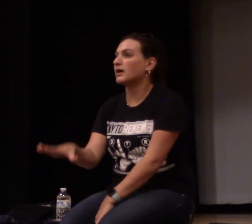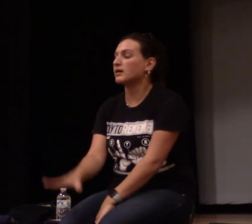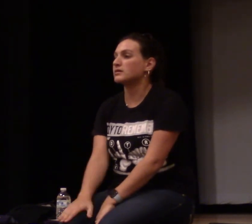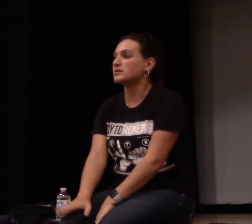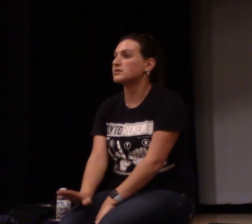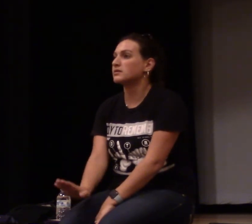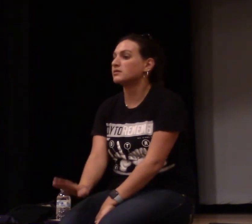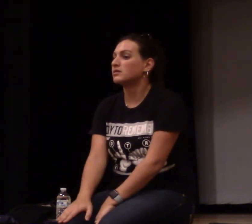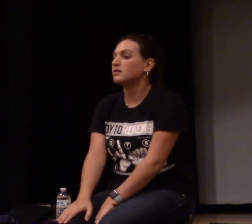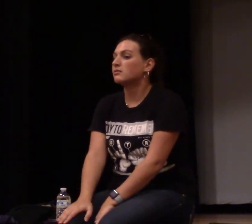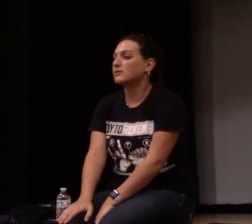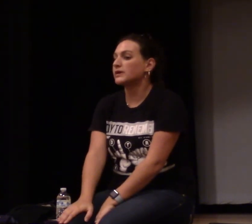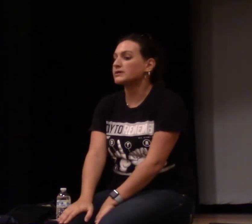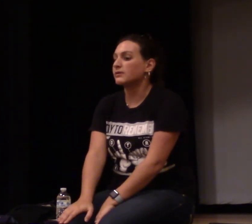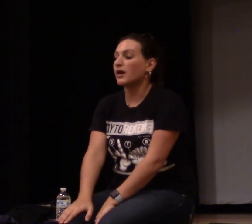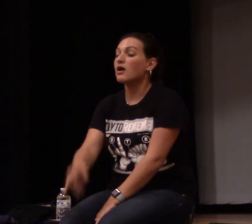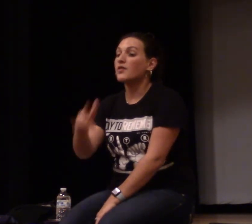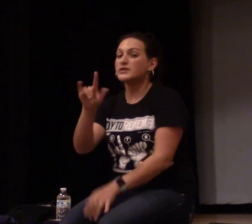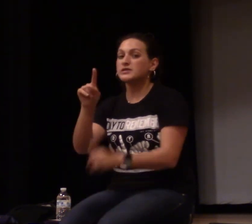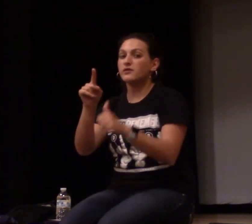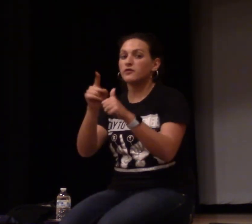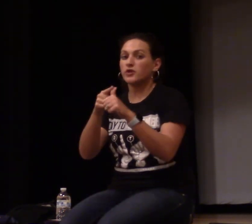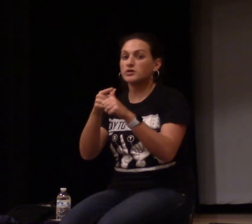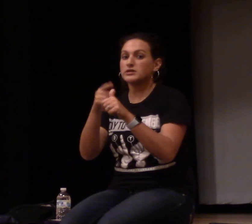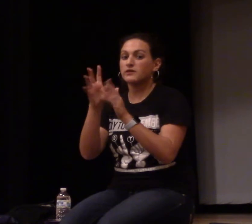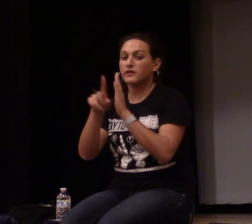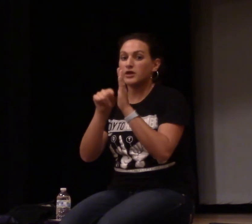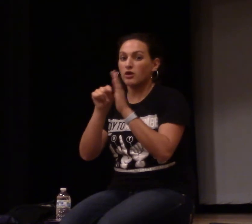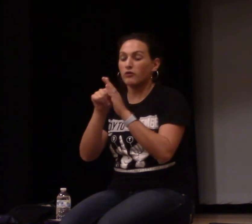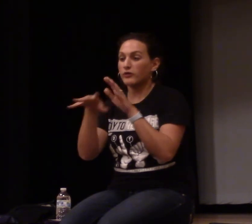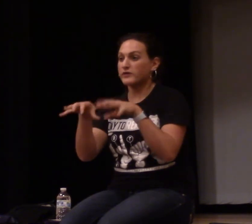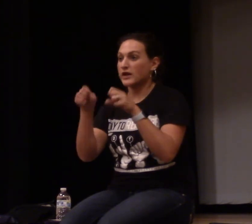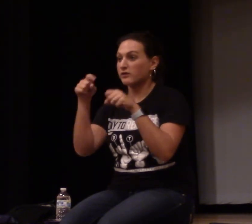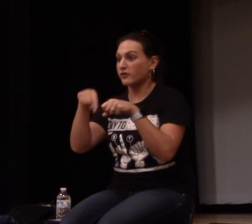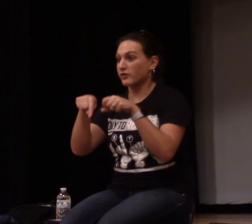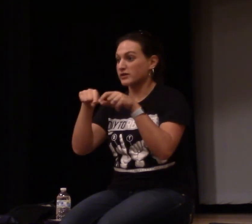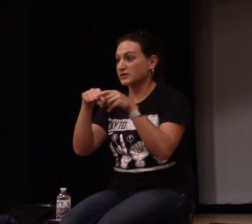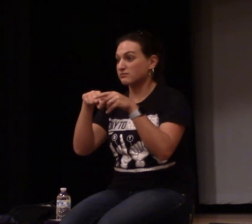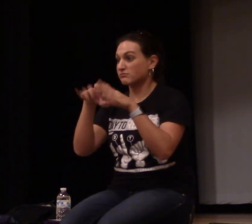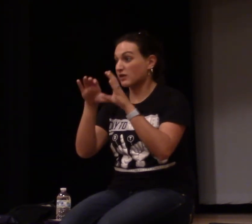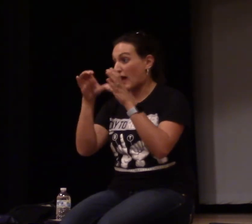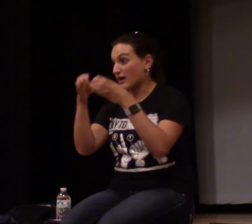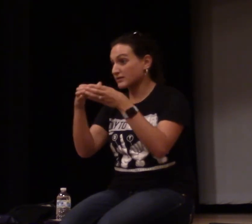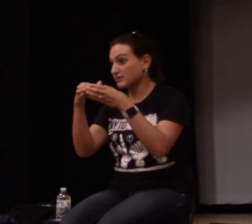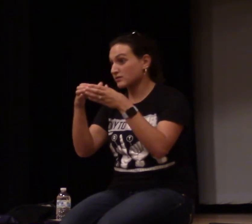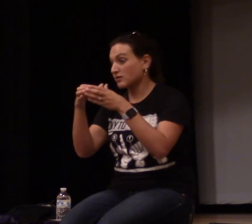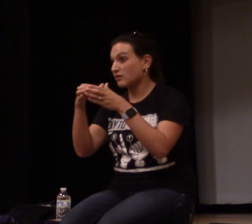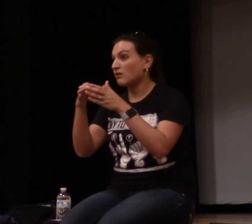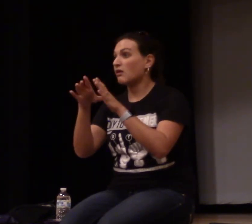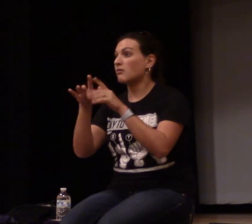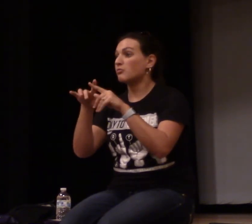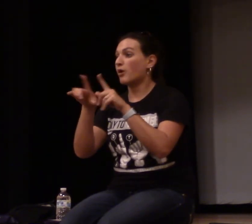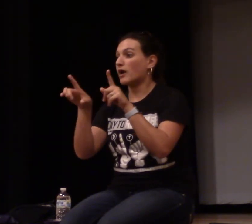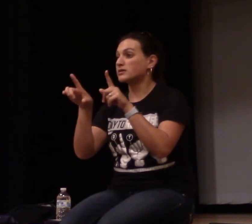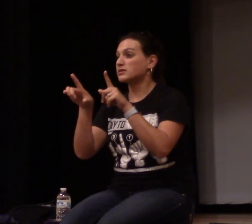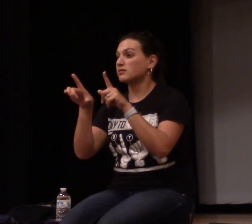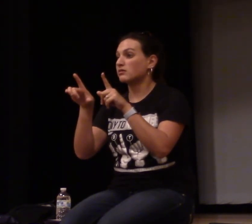And what was I going to say with that? This is the first video we've taken for this class, but